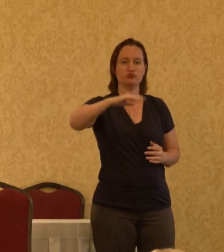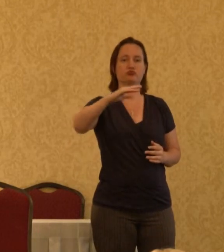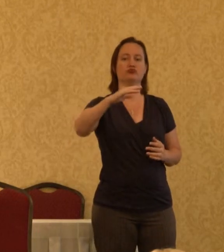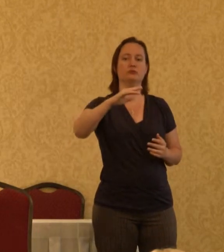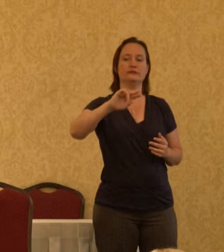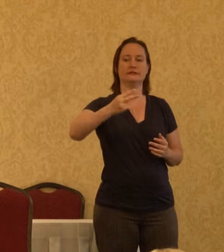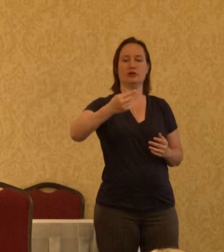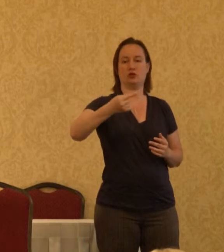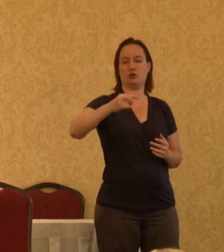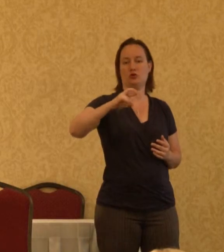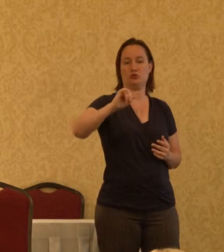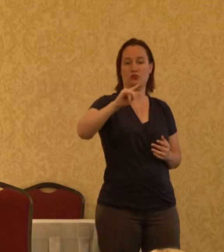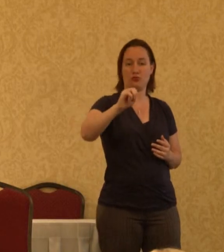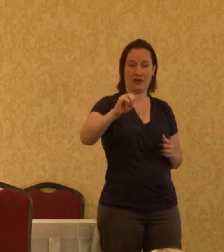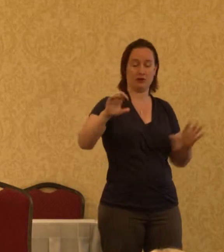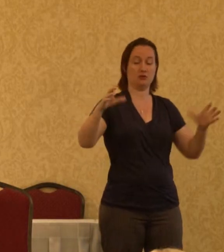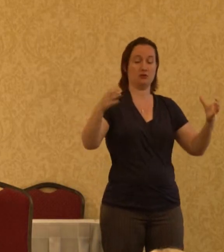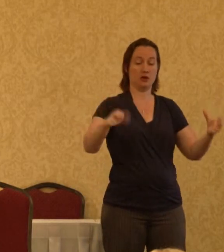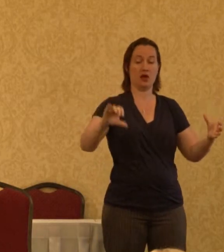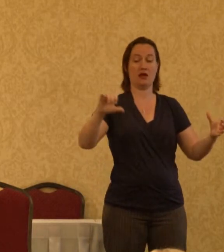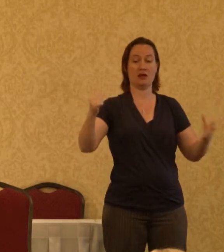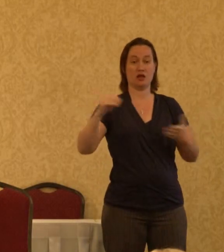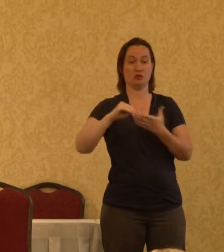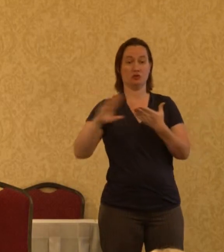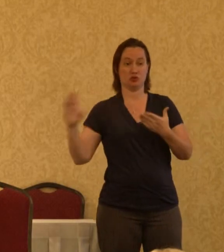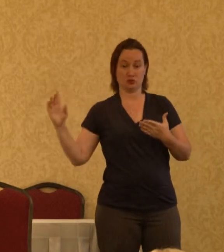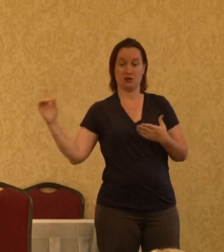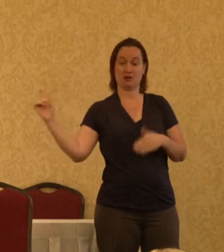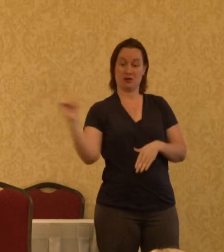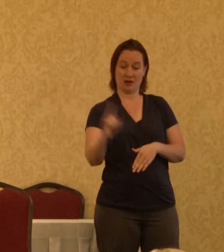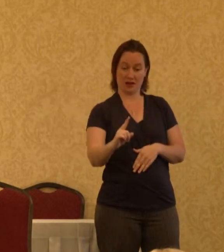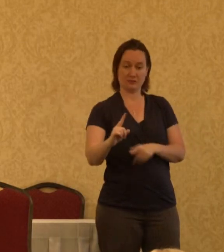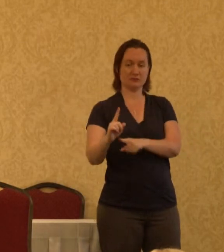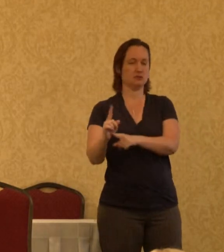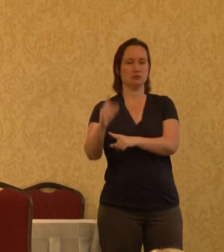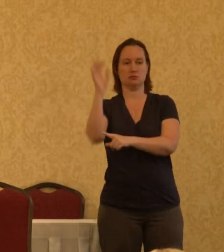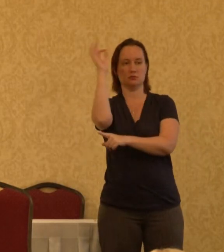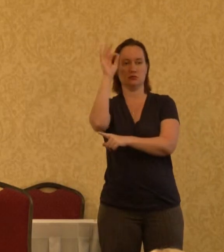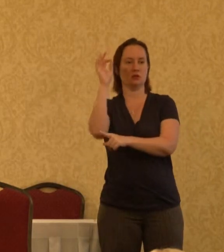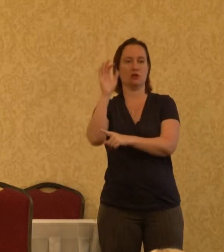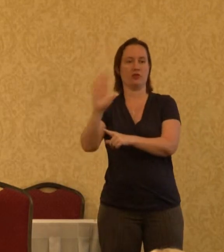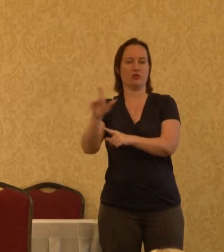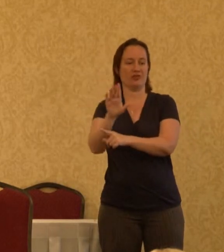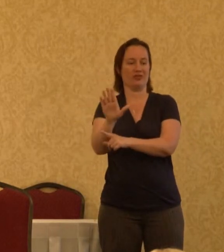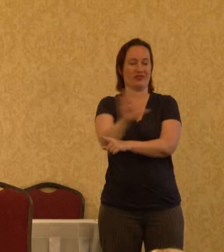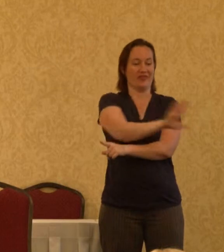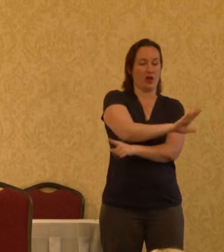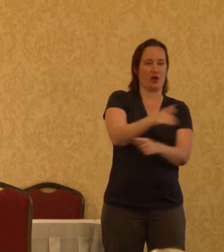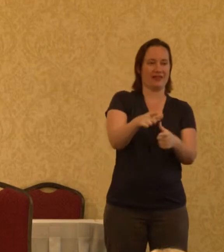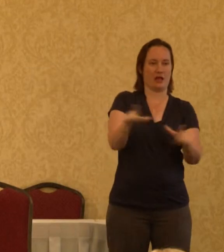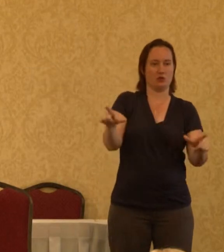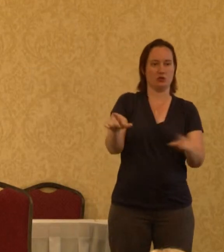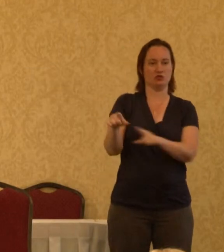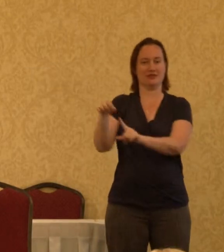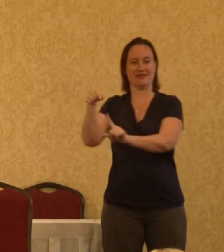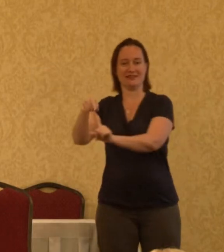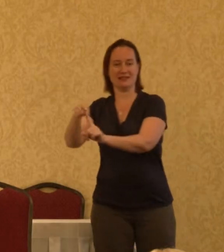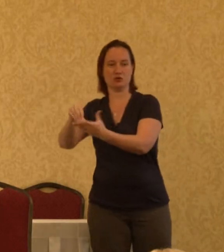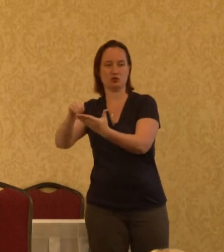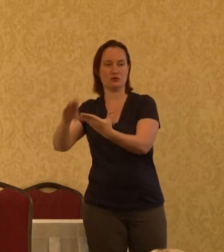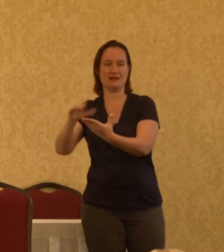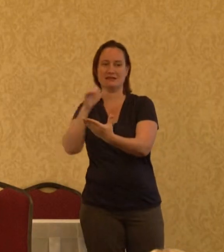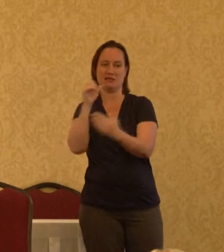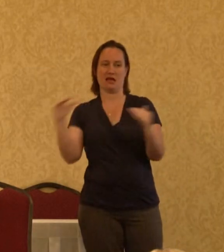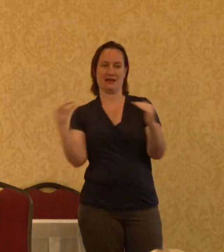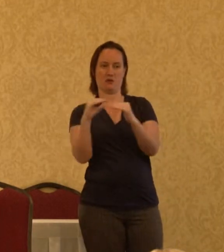in 2nd grade, if a student joins them who's never been exposed to those languages, that student is not starting at the same place. And the